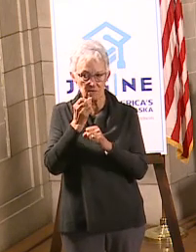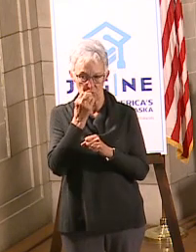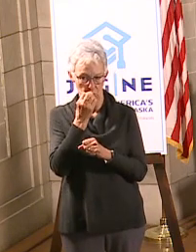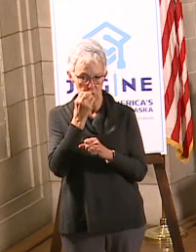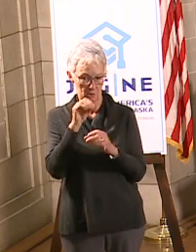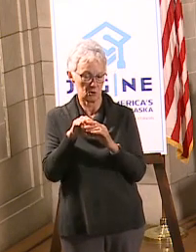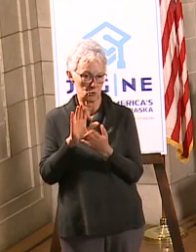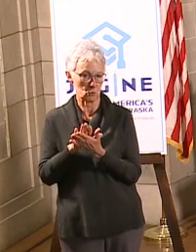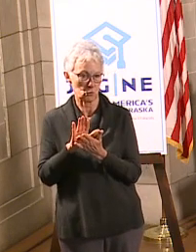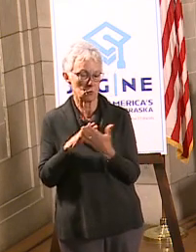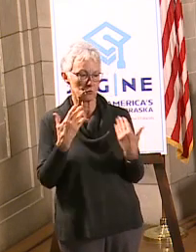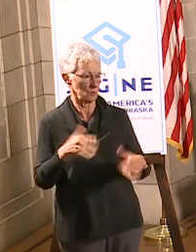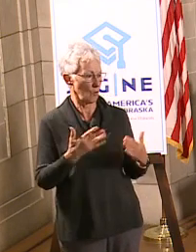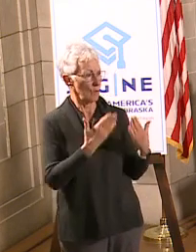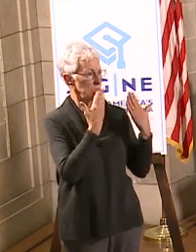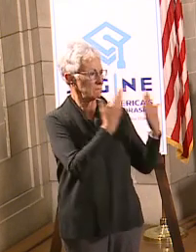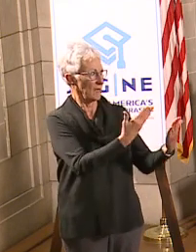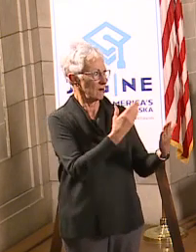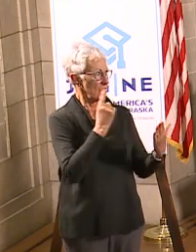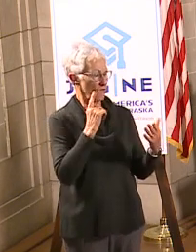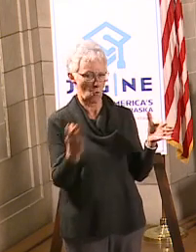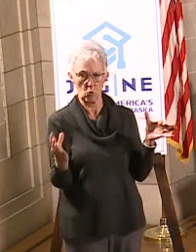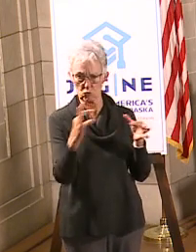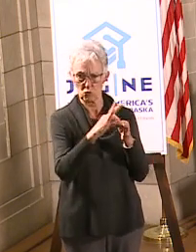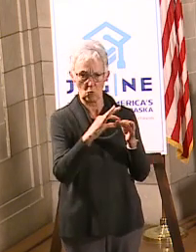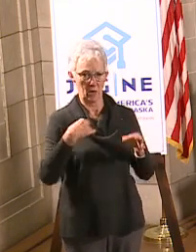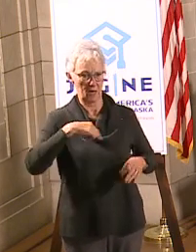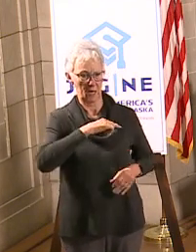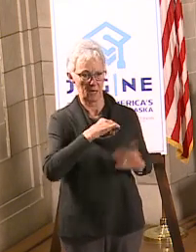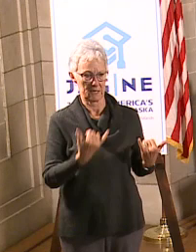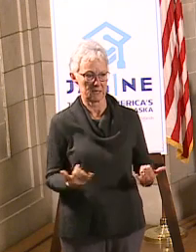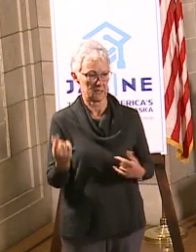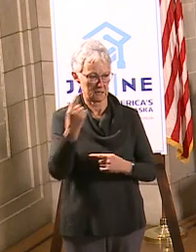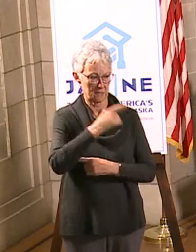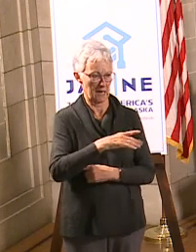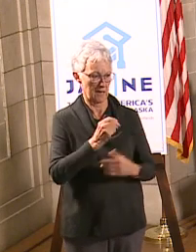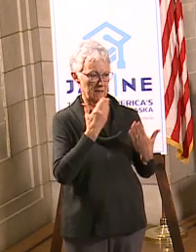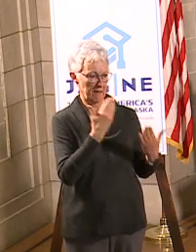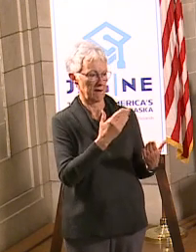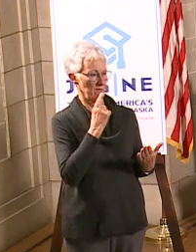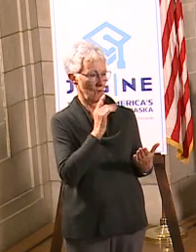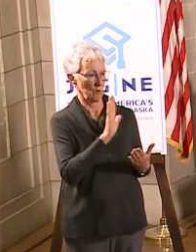very much for being with us here today, and thank you for all that you're doing as a teacher. We appreciate it.